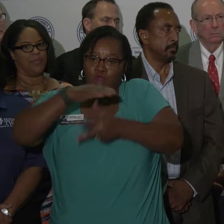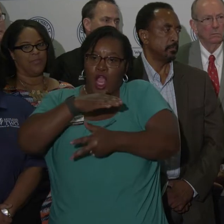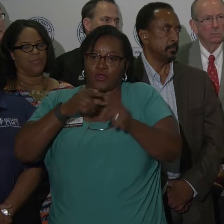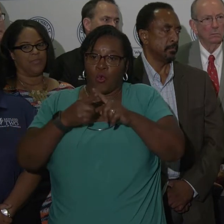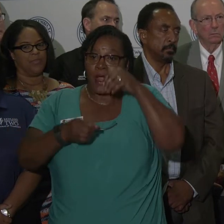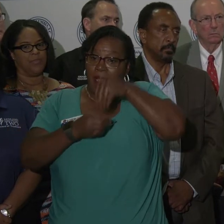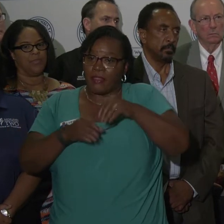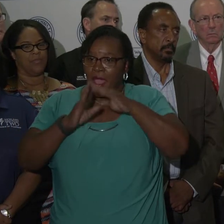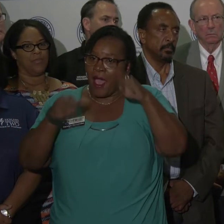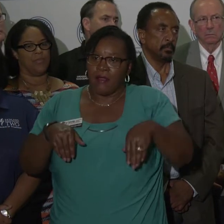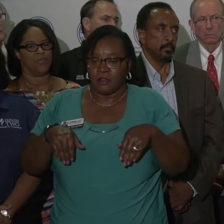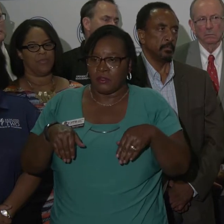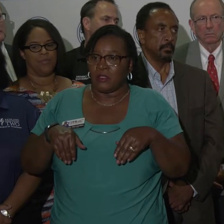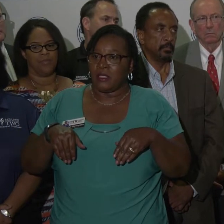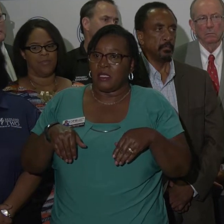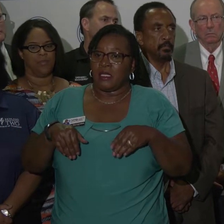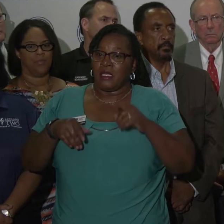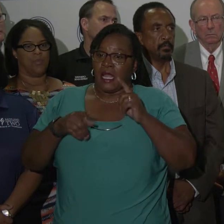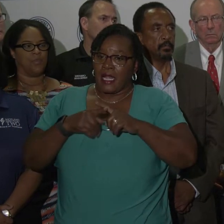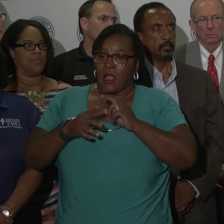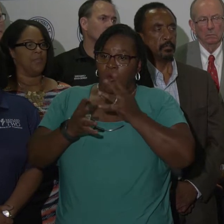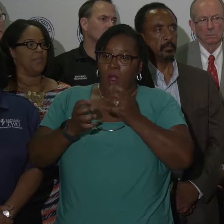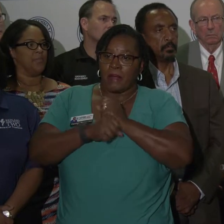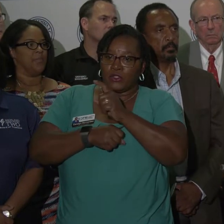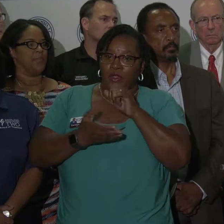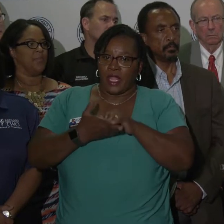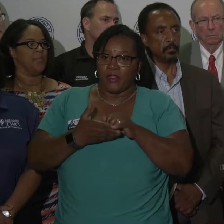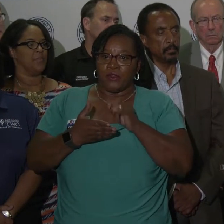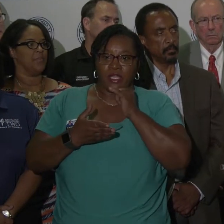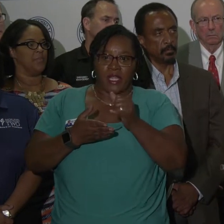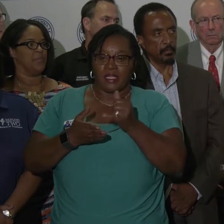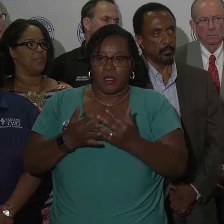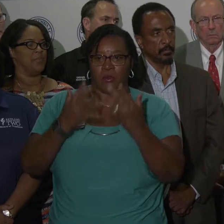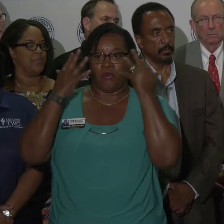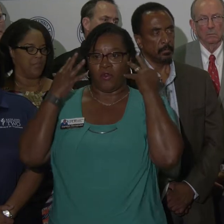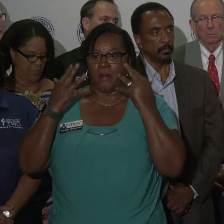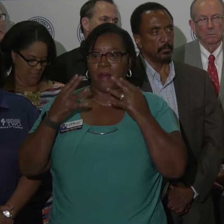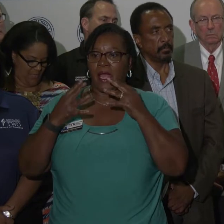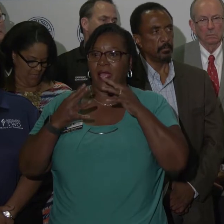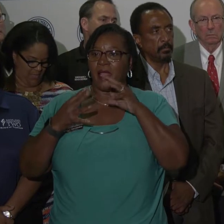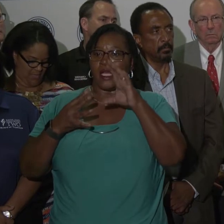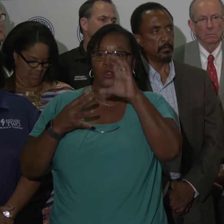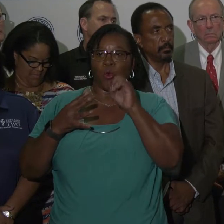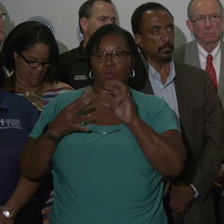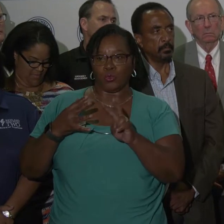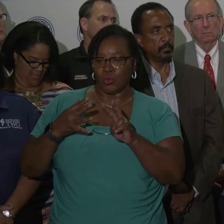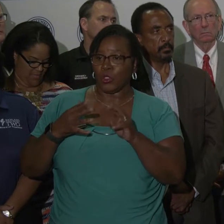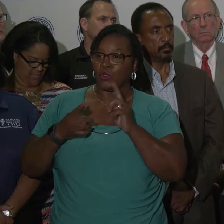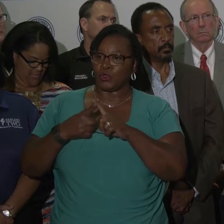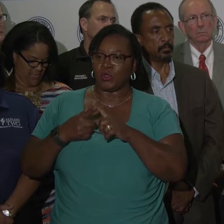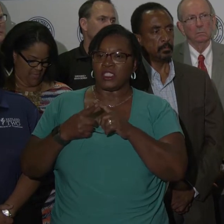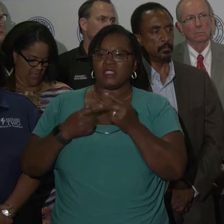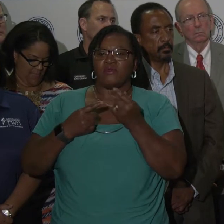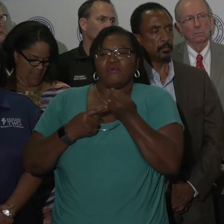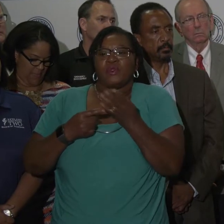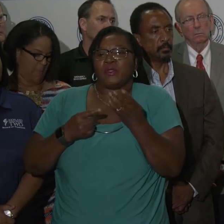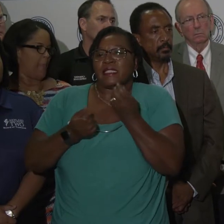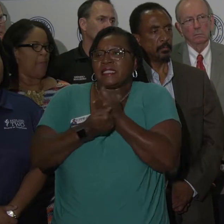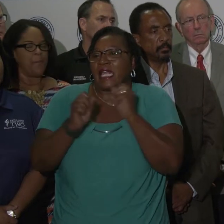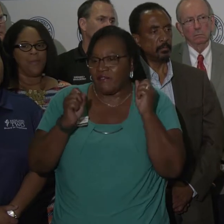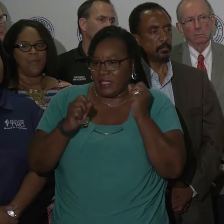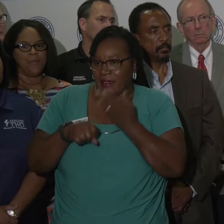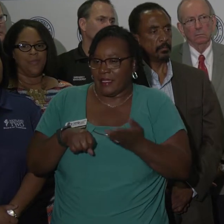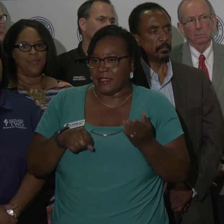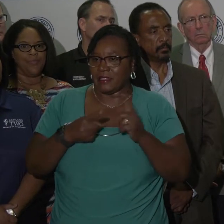in the house, because you want to make sure you're not getting overcome by the carbon monoxide. So just a few safety tips, and just